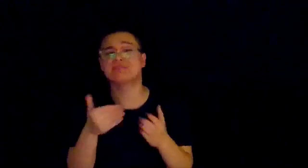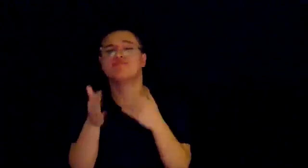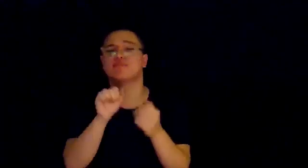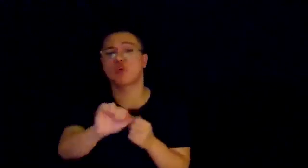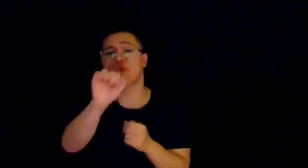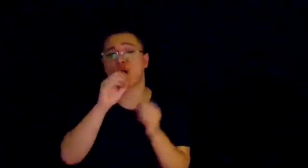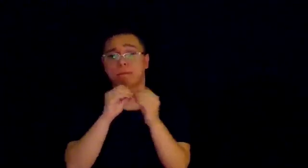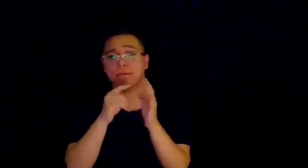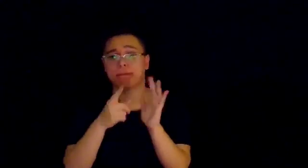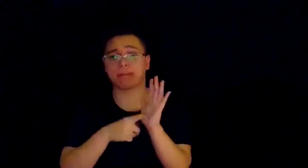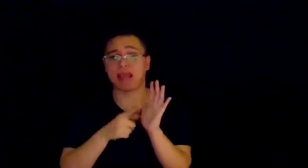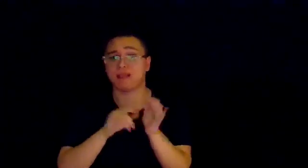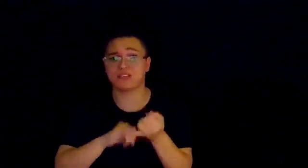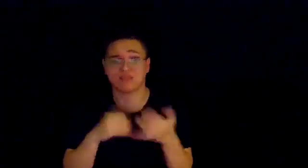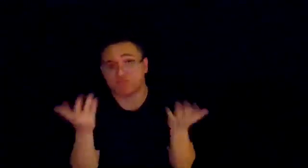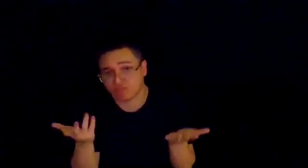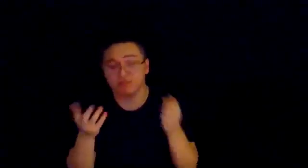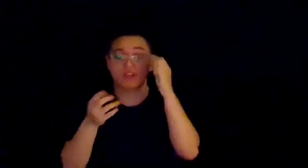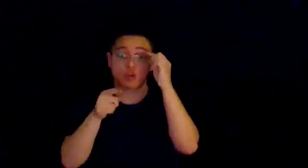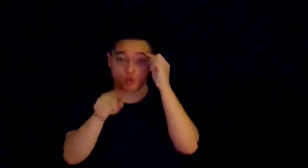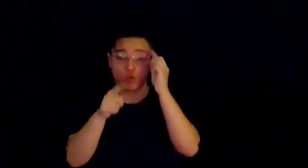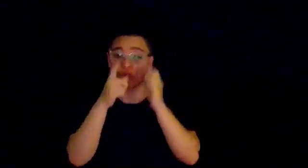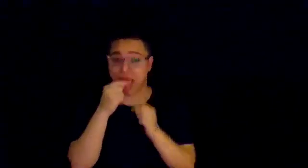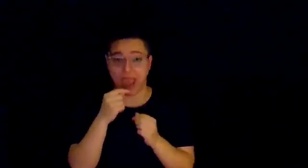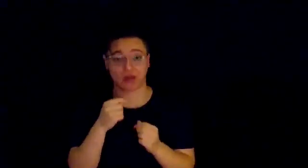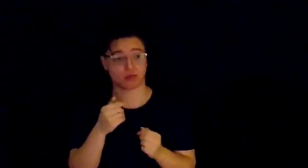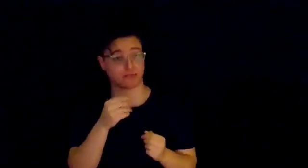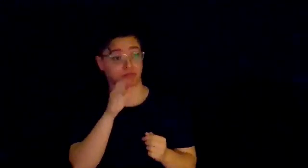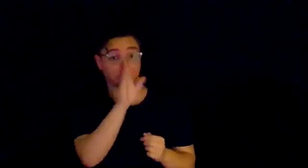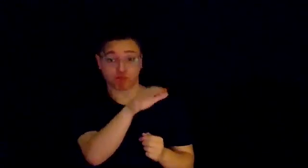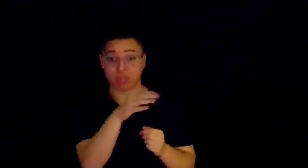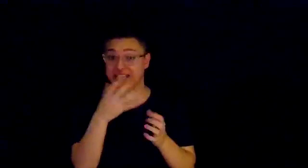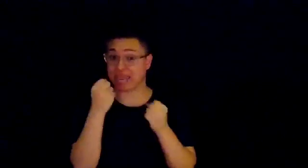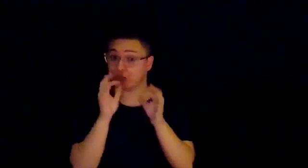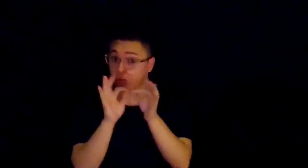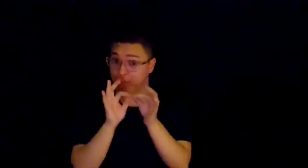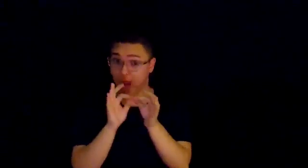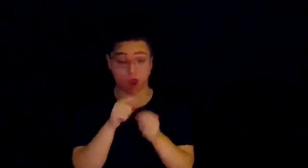sleeves and just get into it yourself. So you pay your own bills.